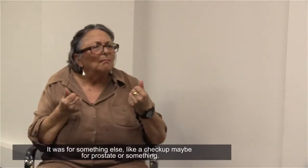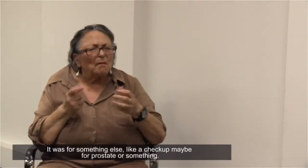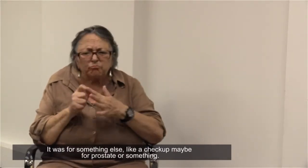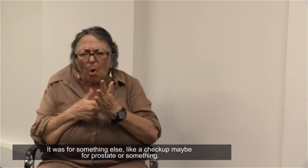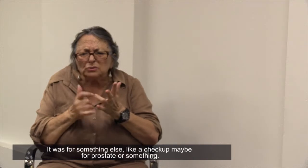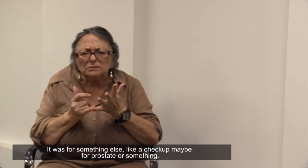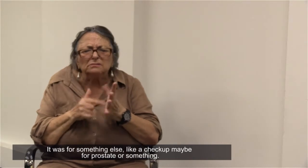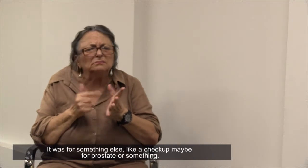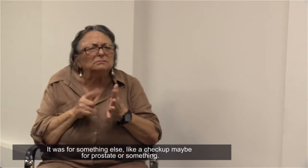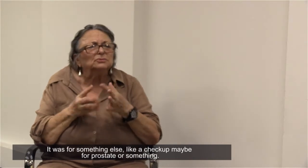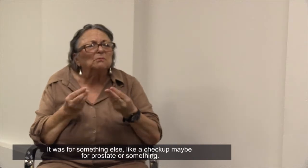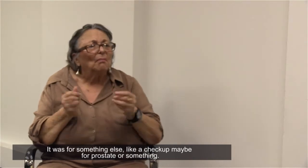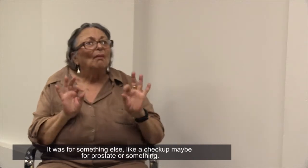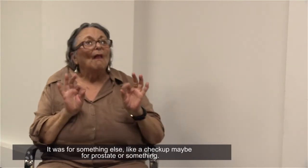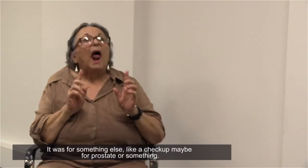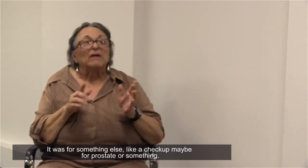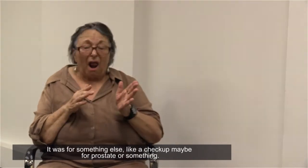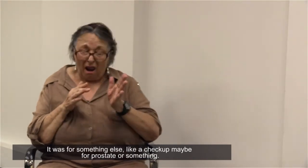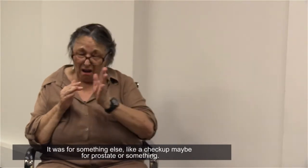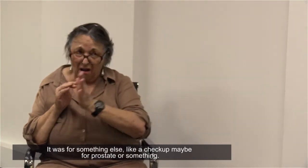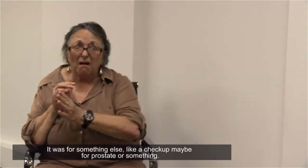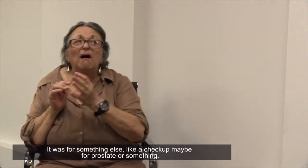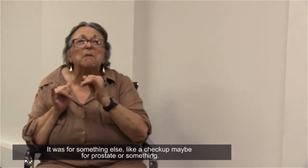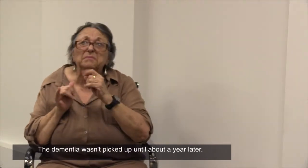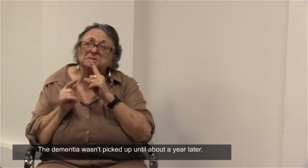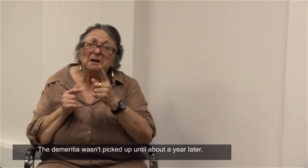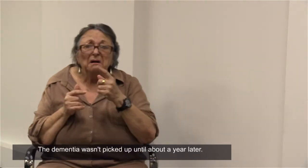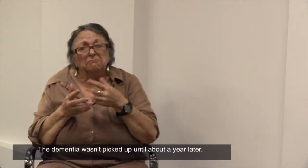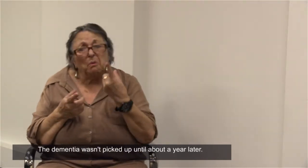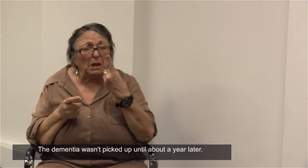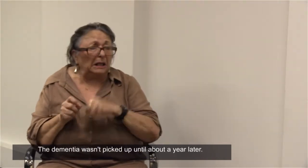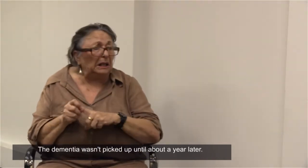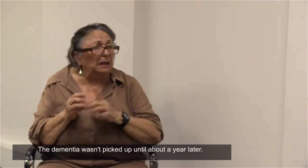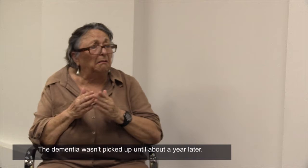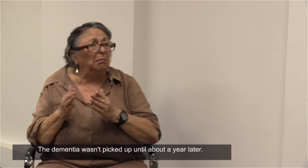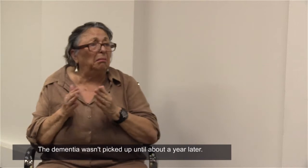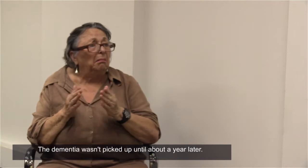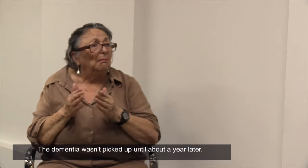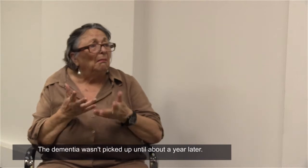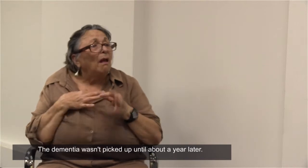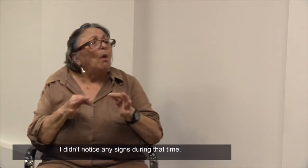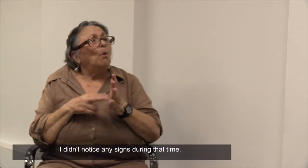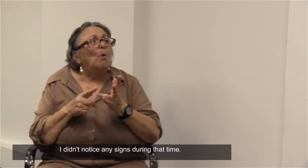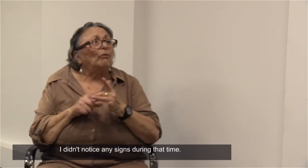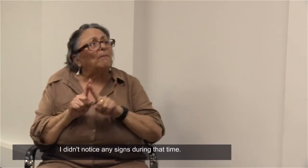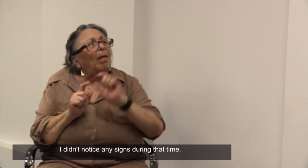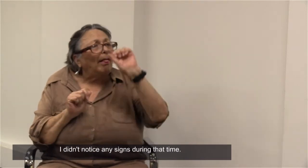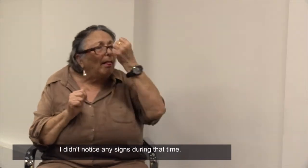else, like a checkup maybe for prostate or something. The dementia wasn't picked up until about a year later. I didn't notice